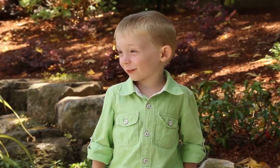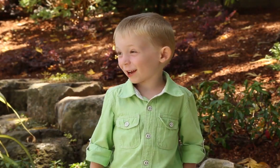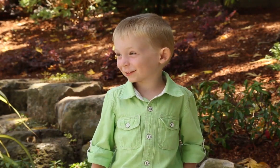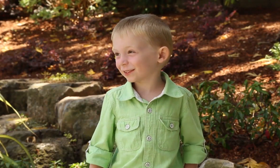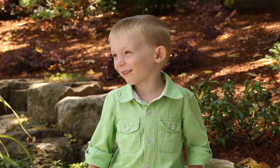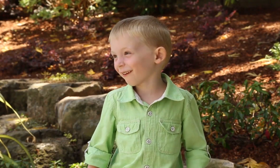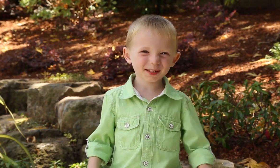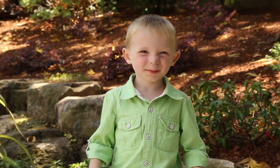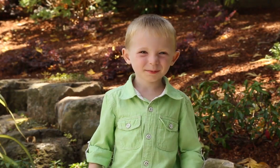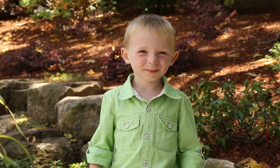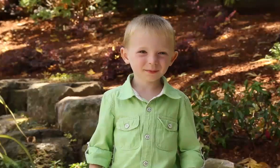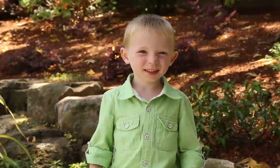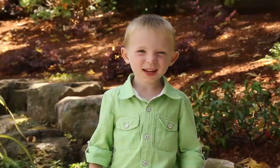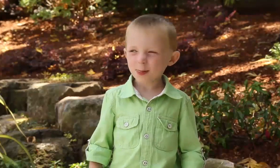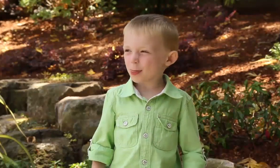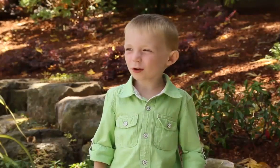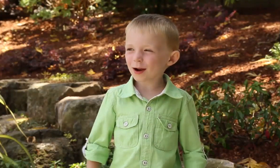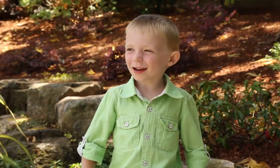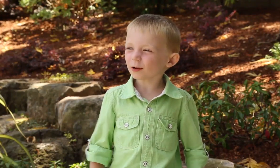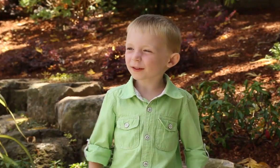Do you like hot sriracha? No way, Jose.